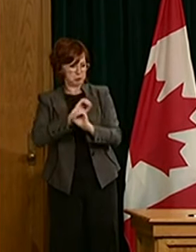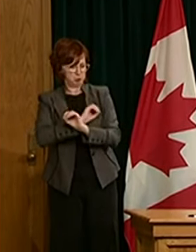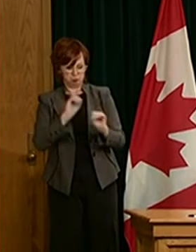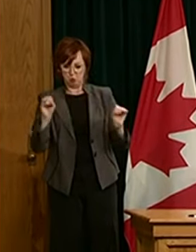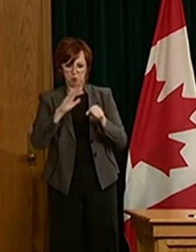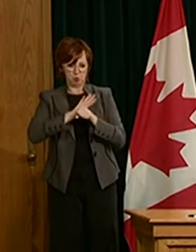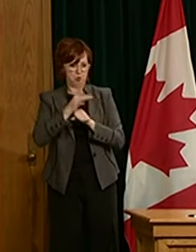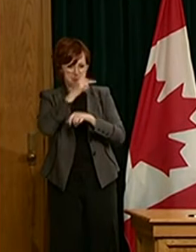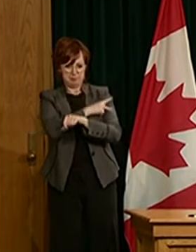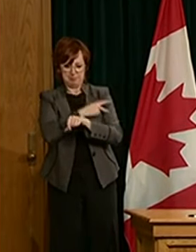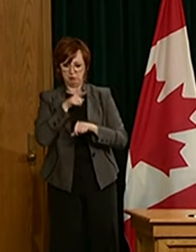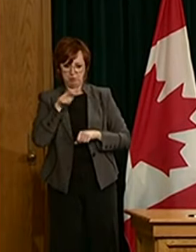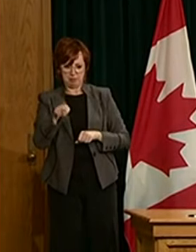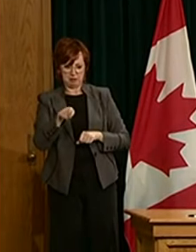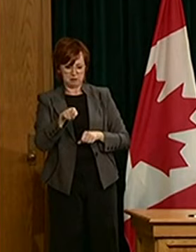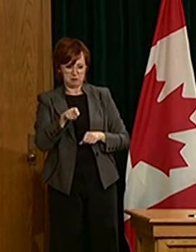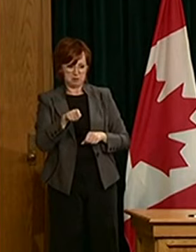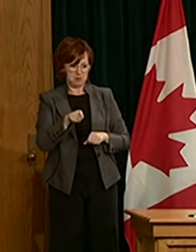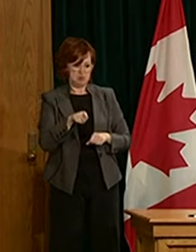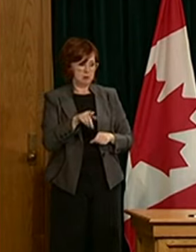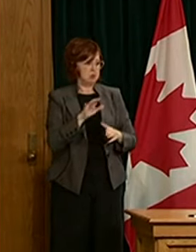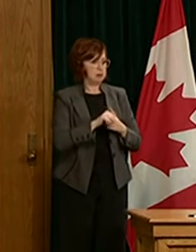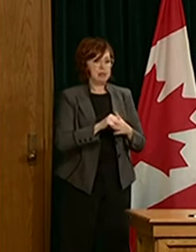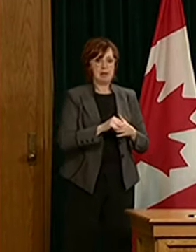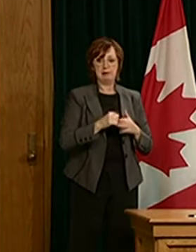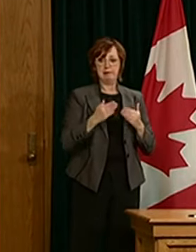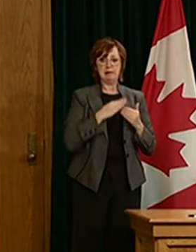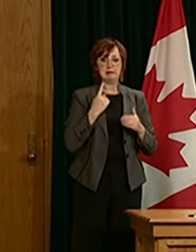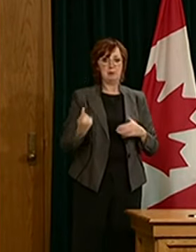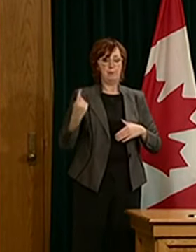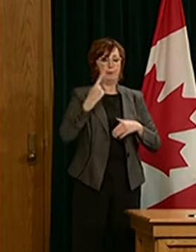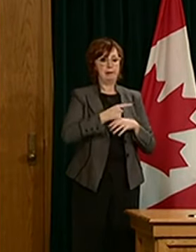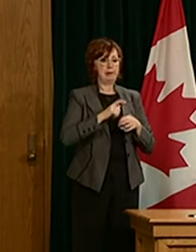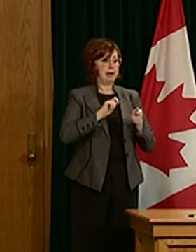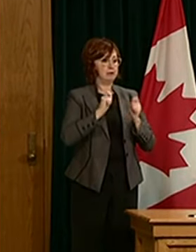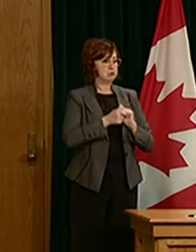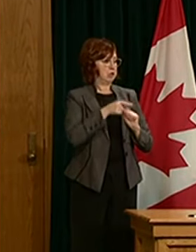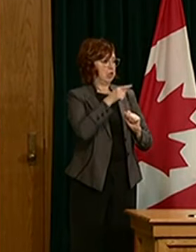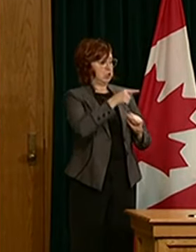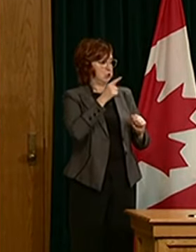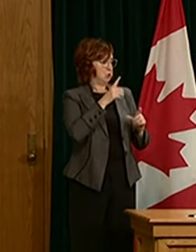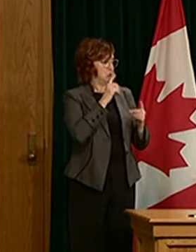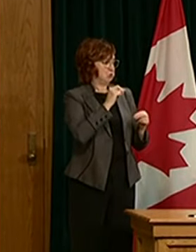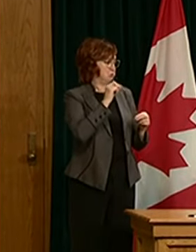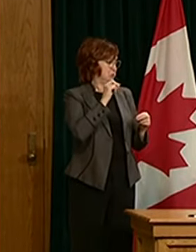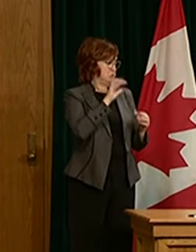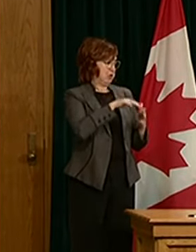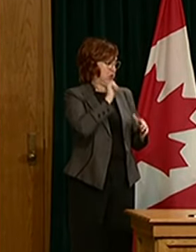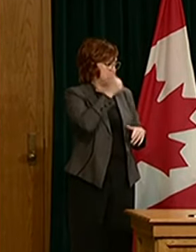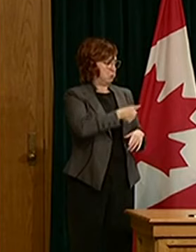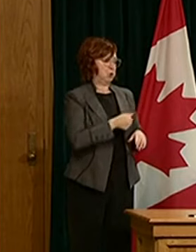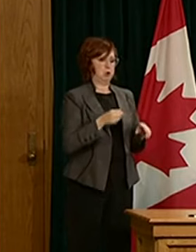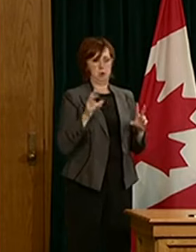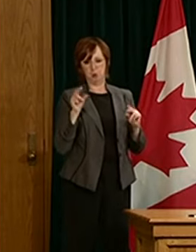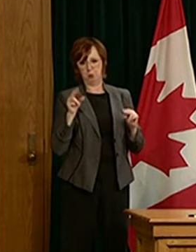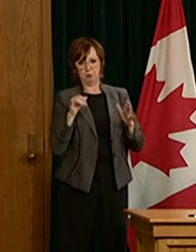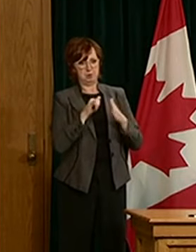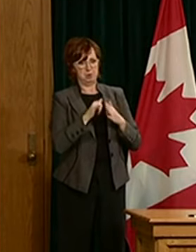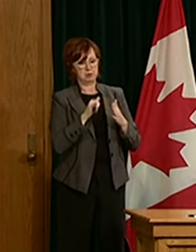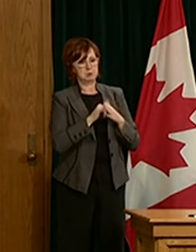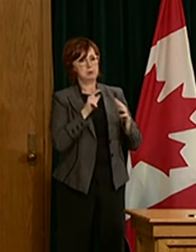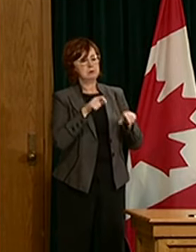designations wouldn't be activated at the flip of a switch immediately. We need to step it based on the demand. We are going to